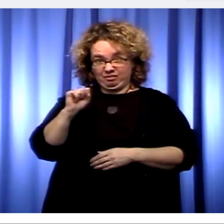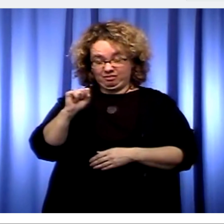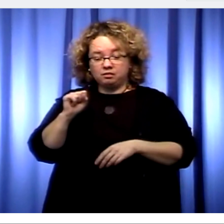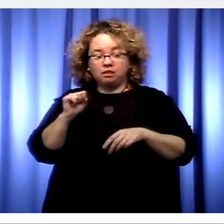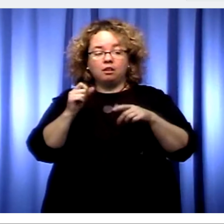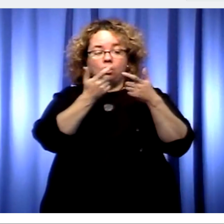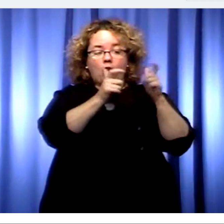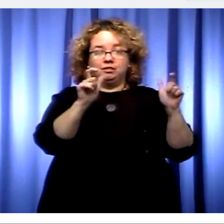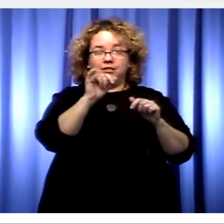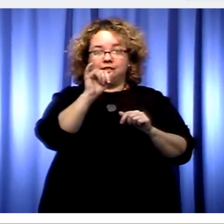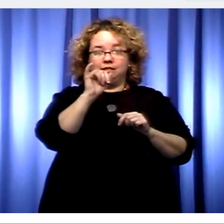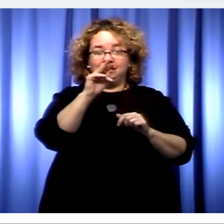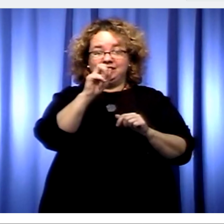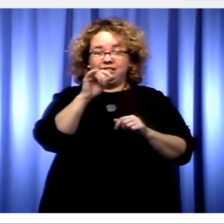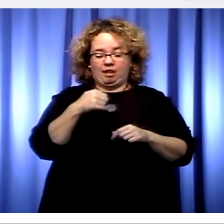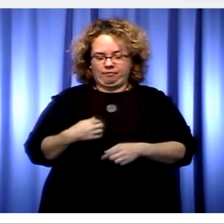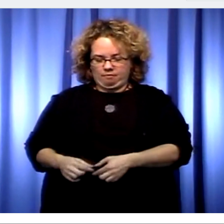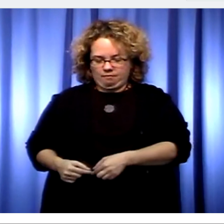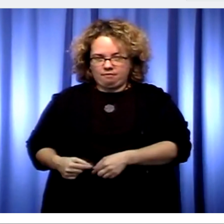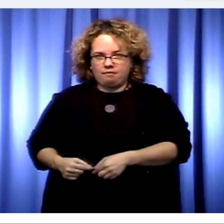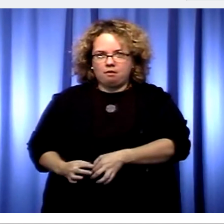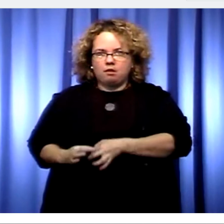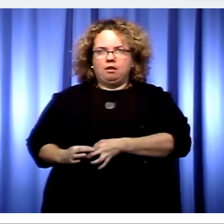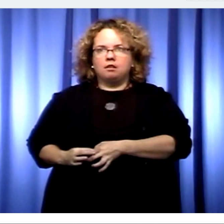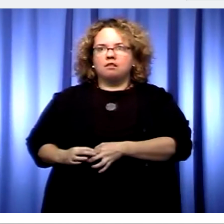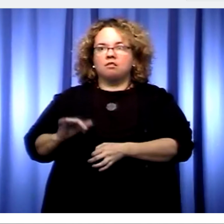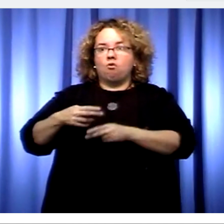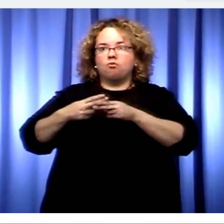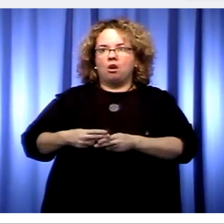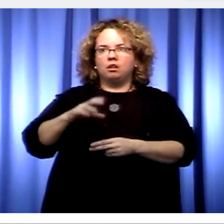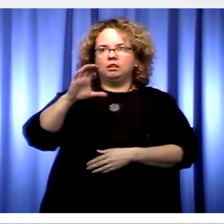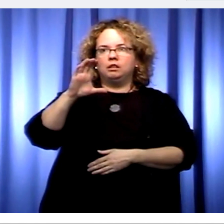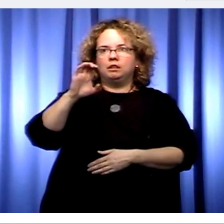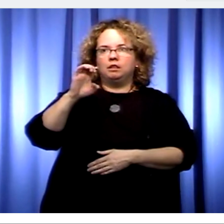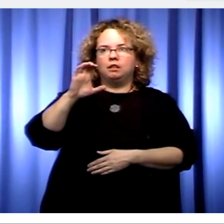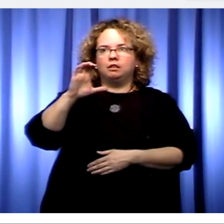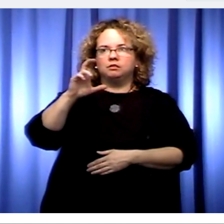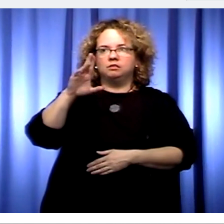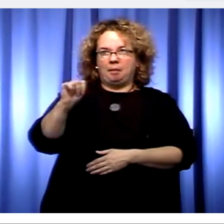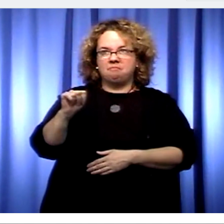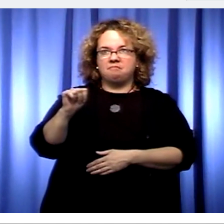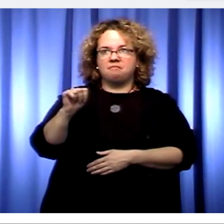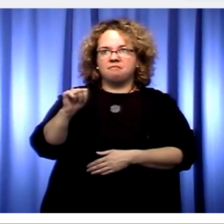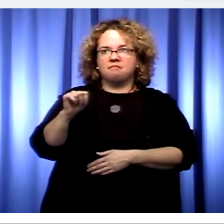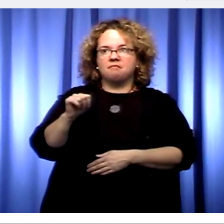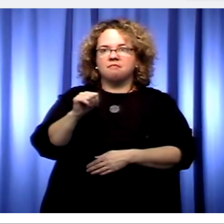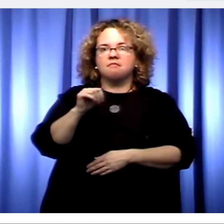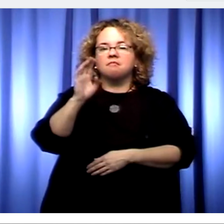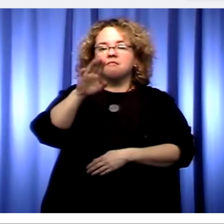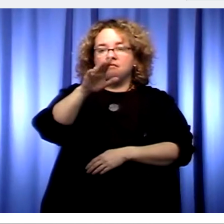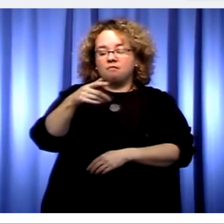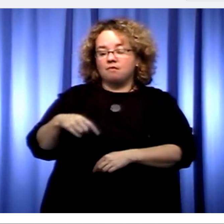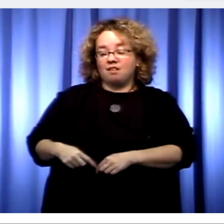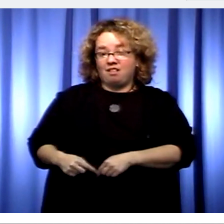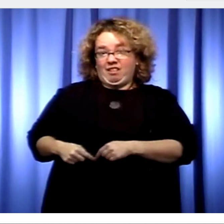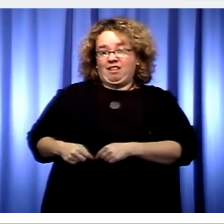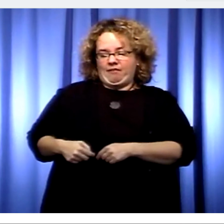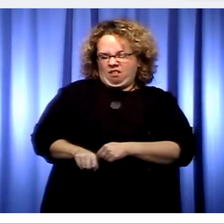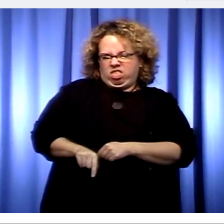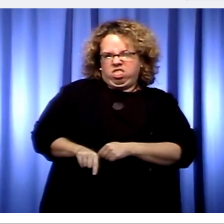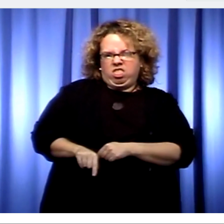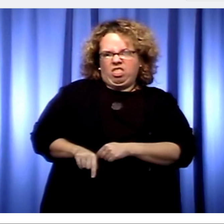correctly. So the large intestine is what's really important during this process, and it's called the colon as well,